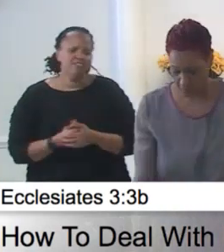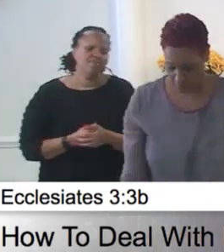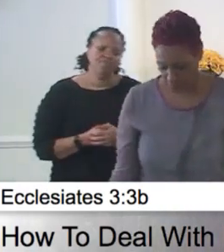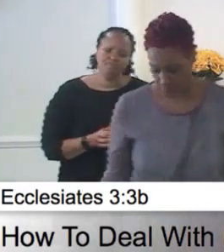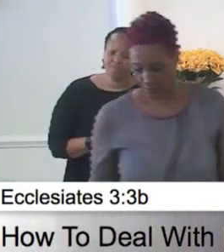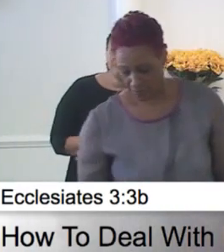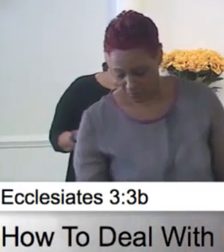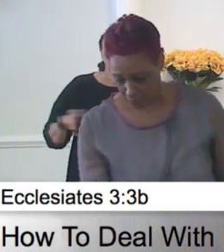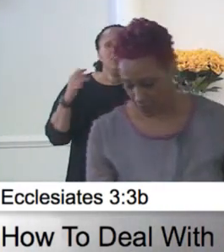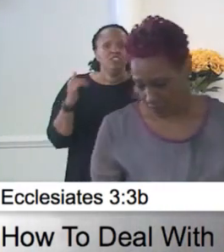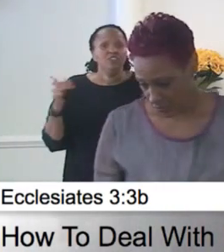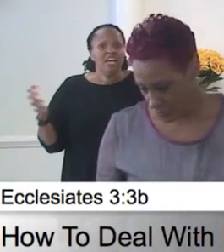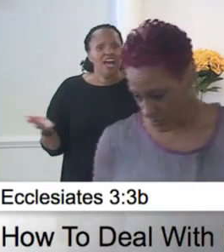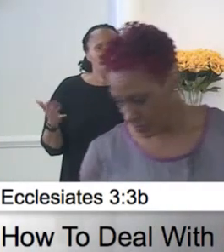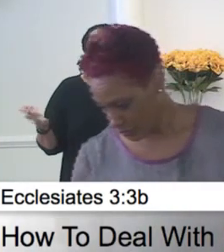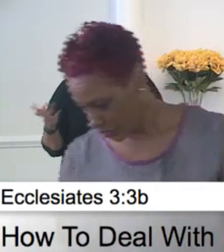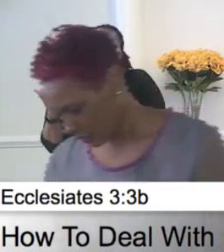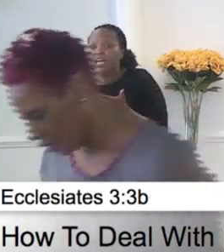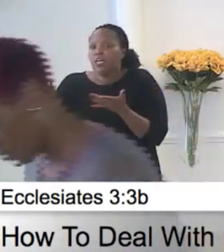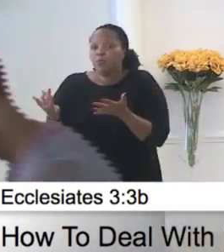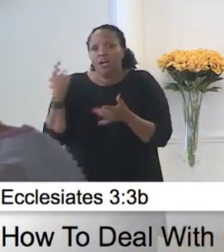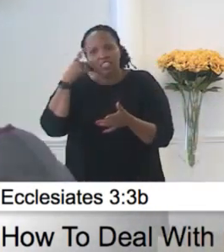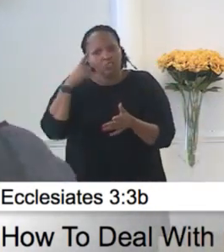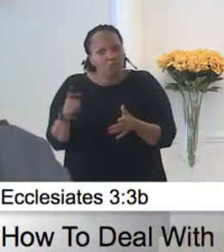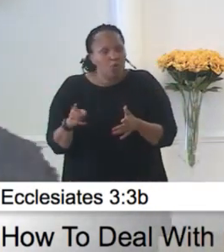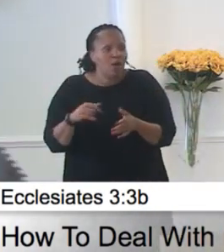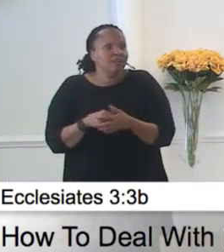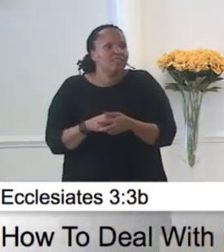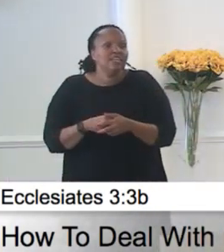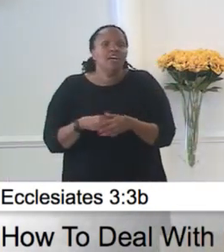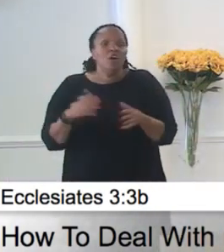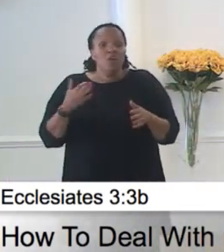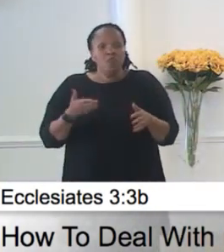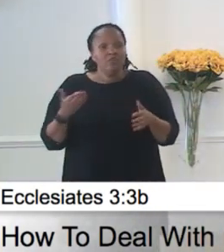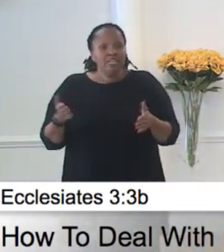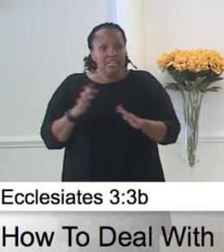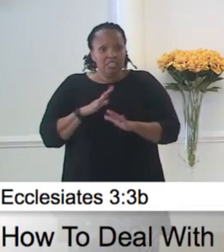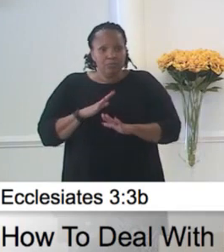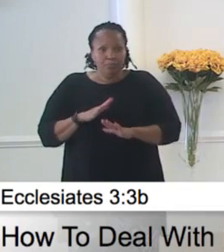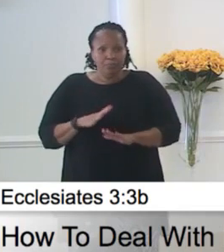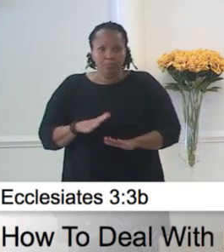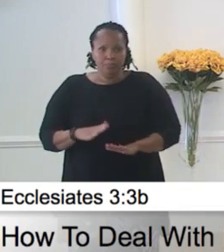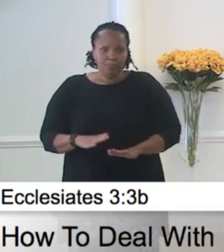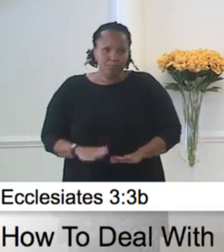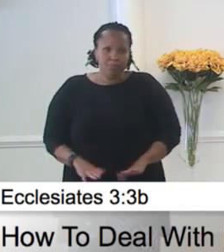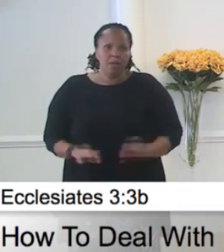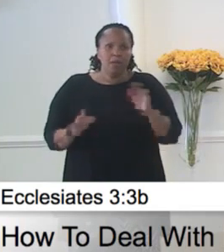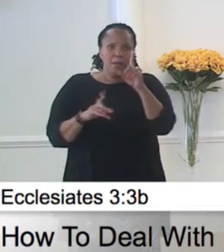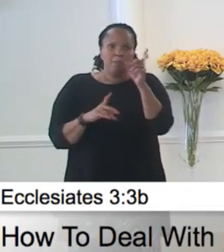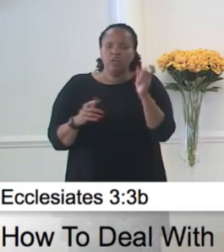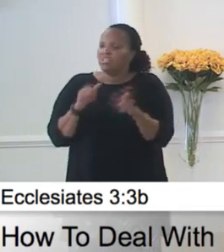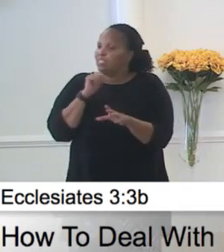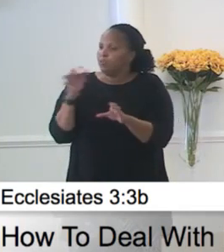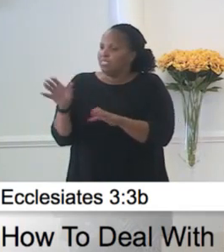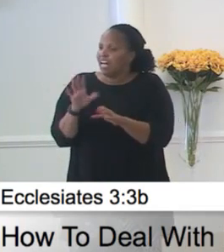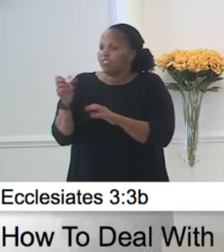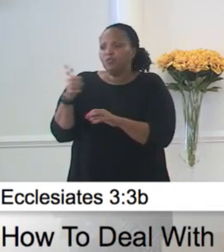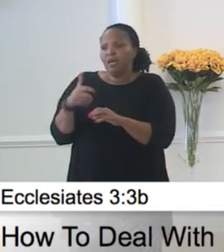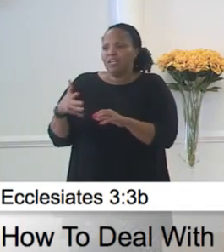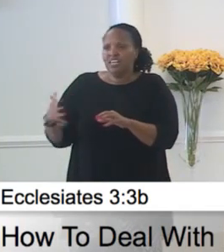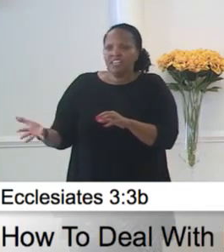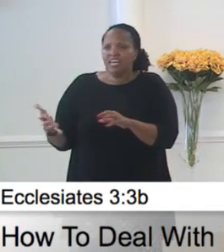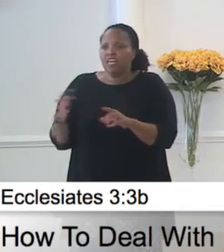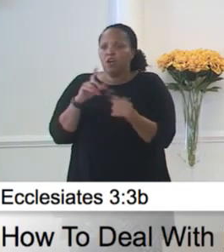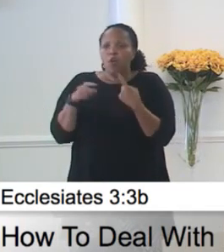now he waits for the dust to settle, because he will not do anything in